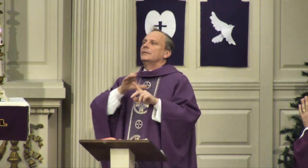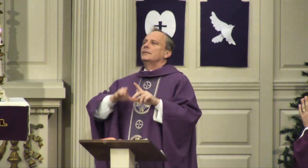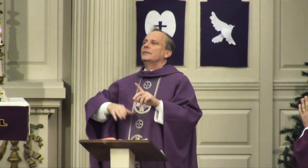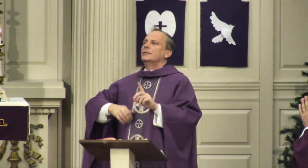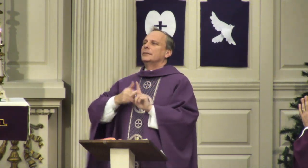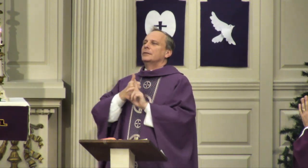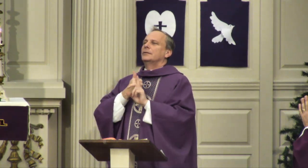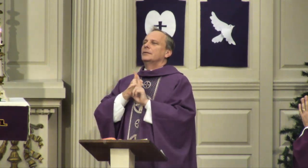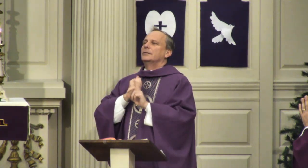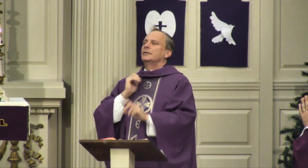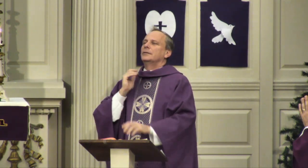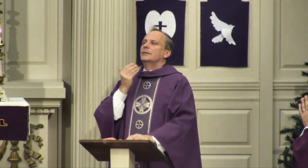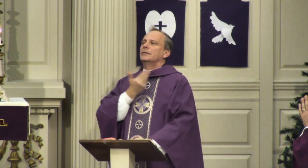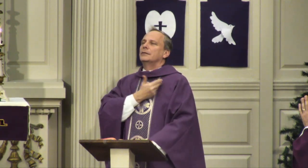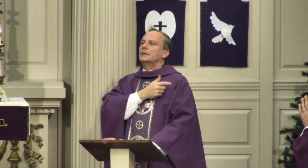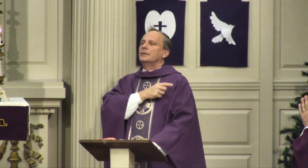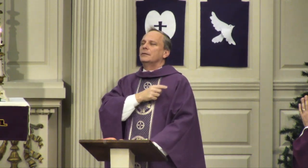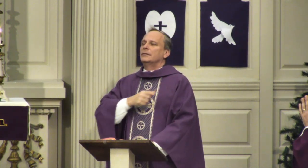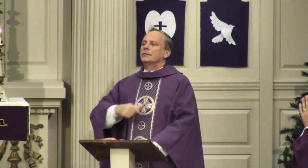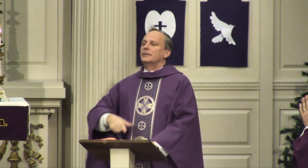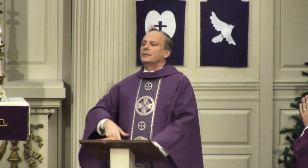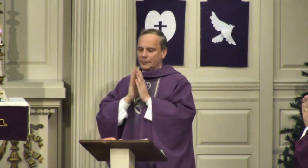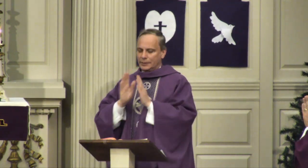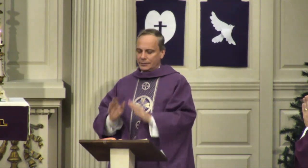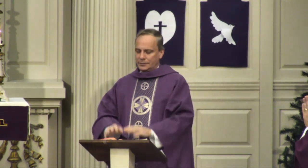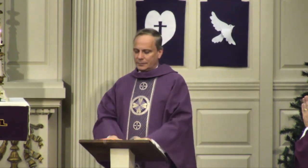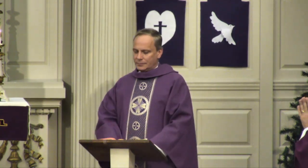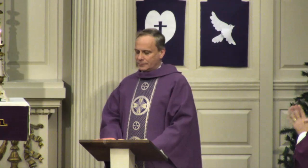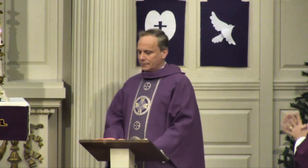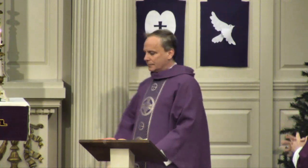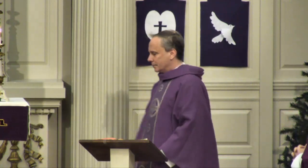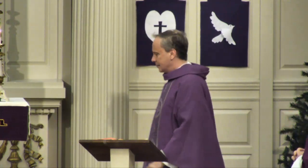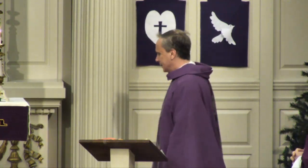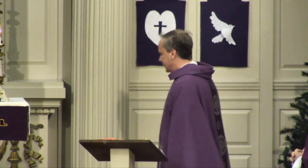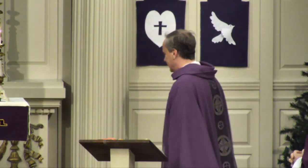Through Christ our Lord. Amen.